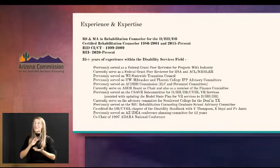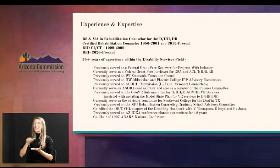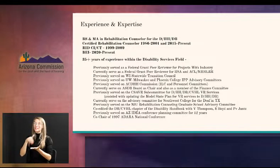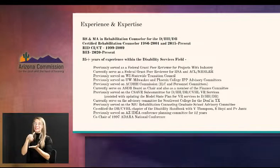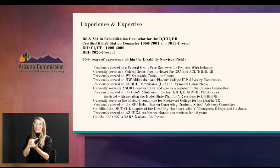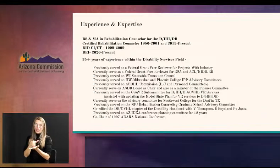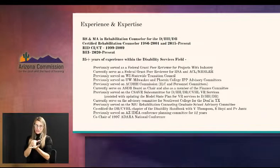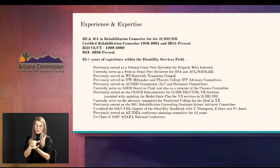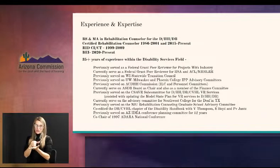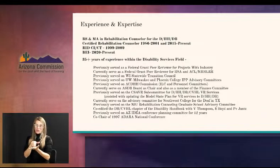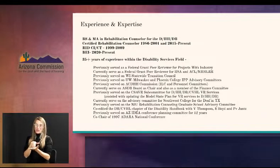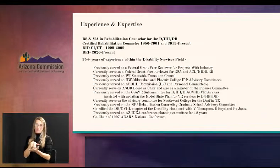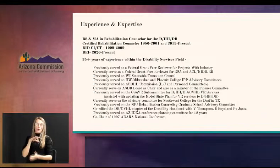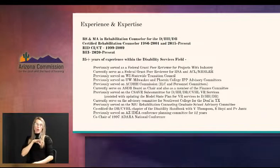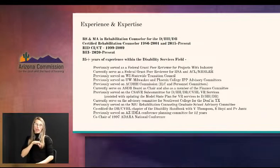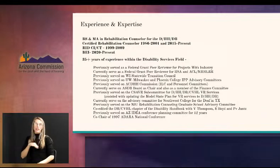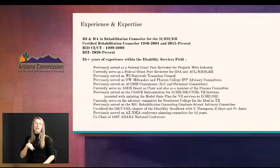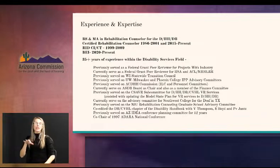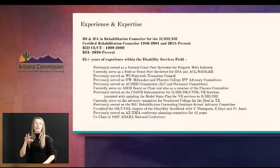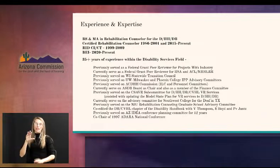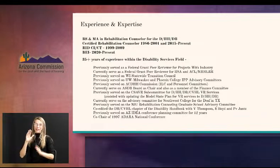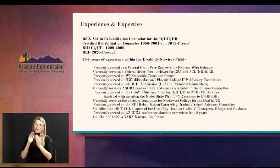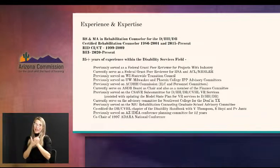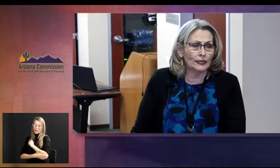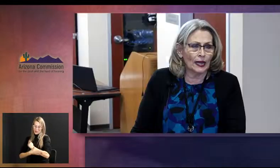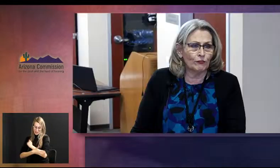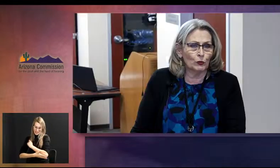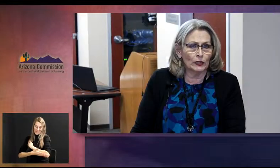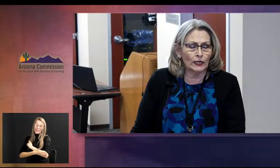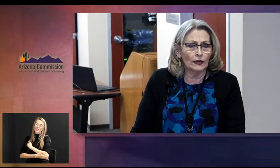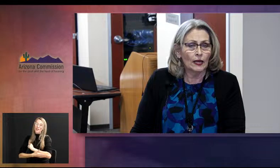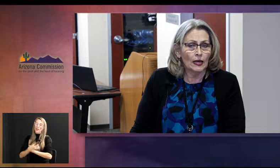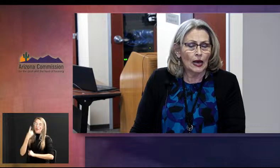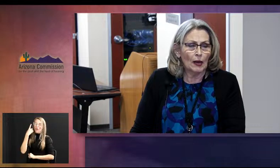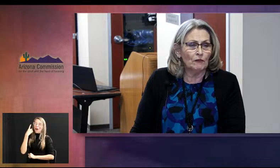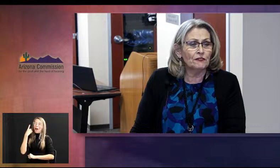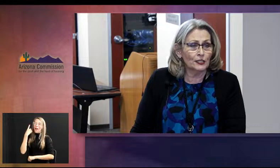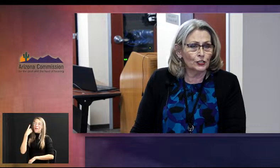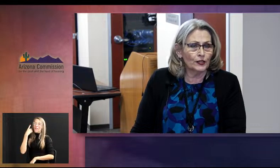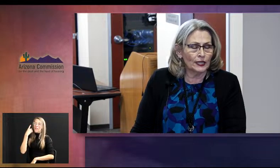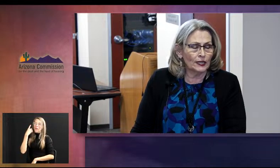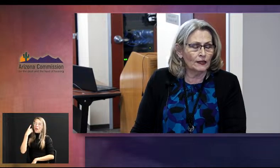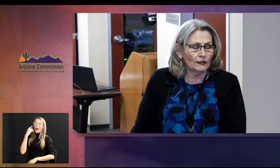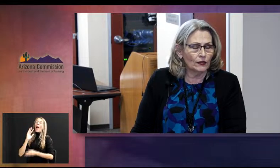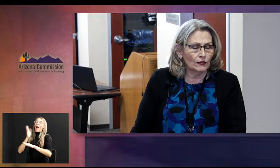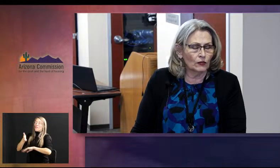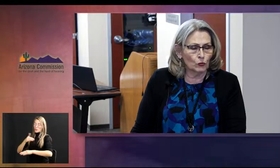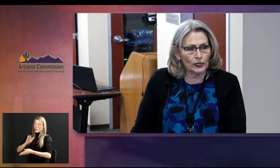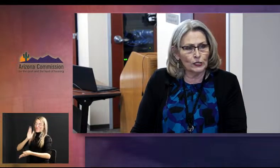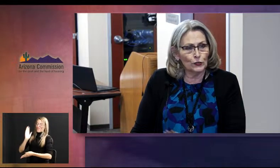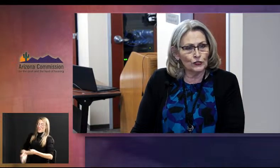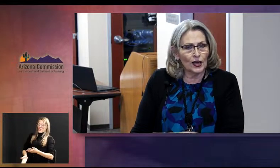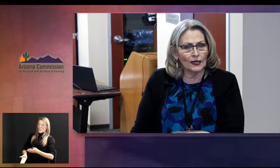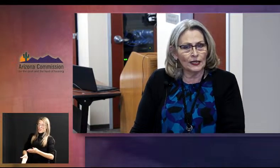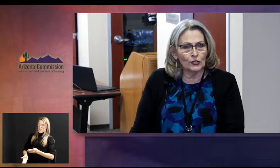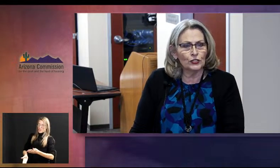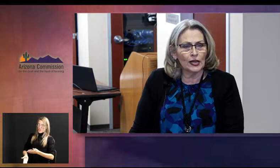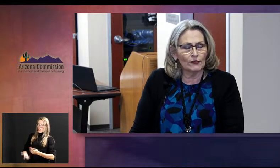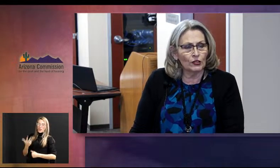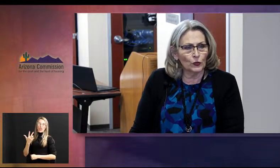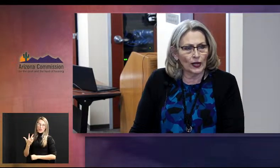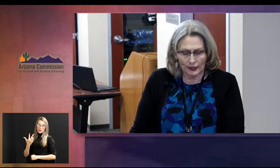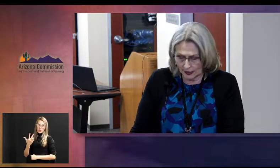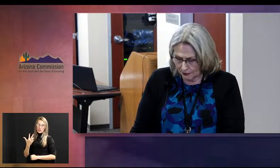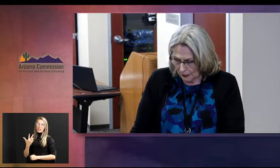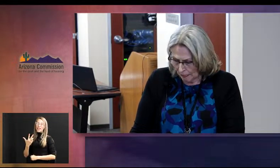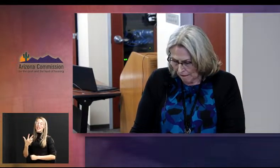and Long-Term Services with Milwaukee County to maintain that grant after we finished the 3 years on each side